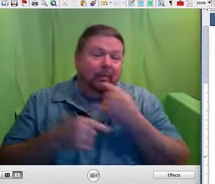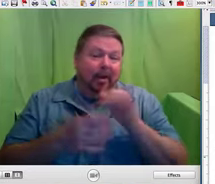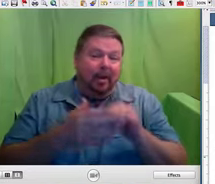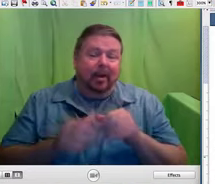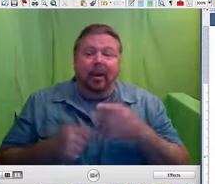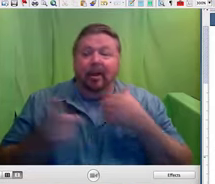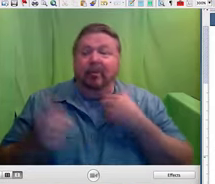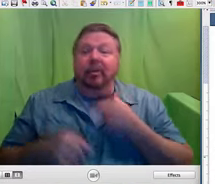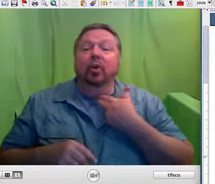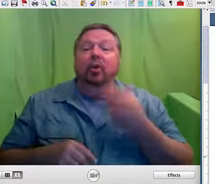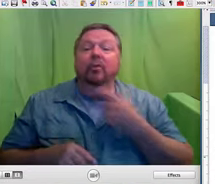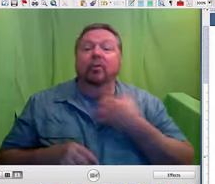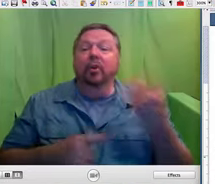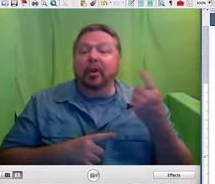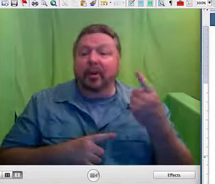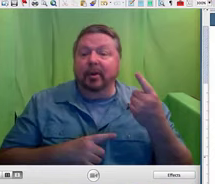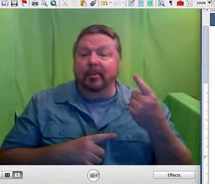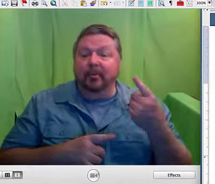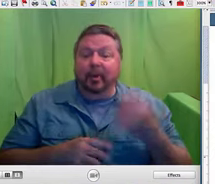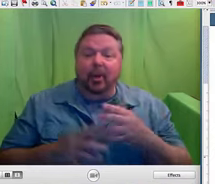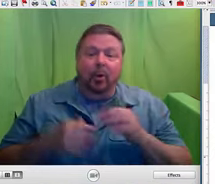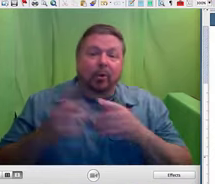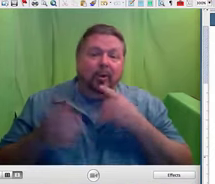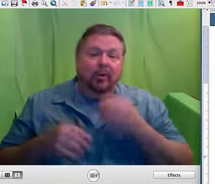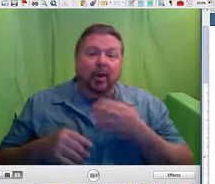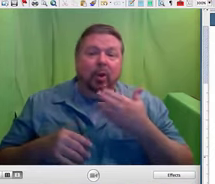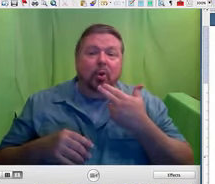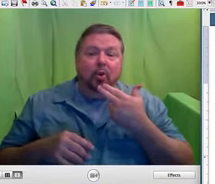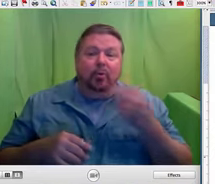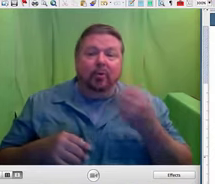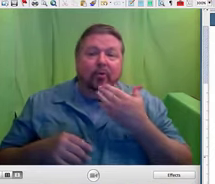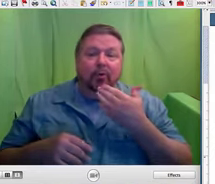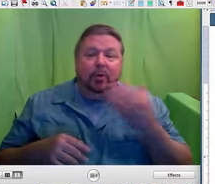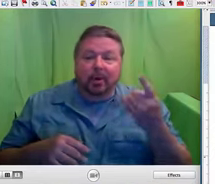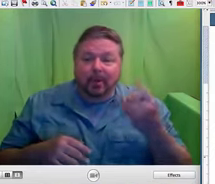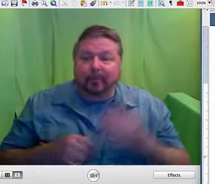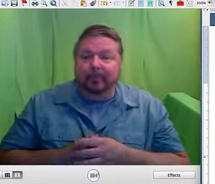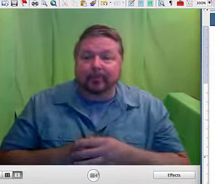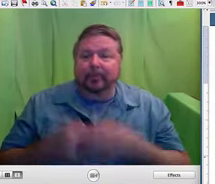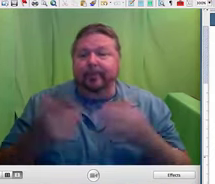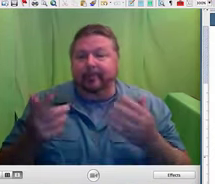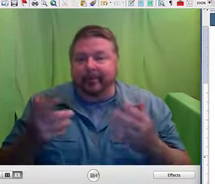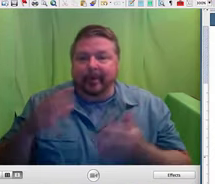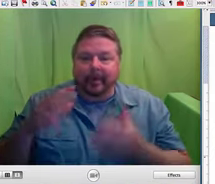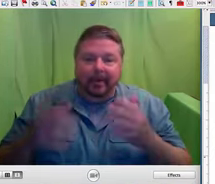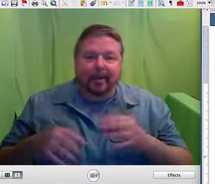to say that. If they say good food, or do they say good food?